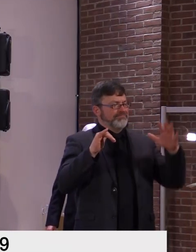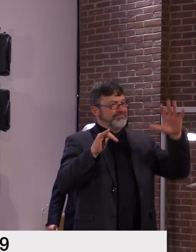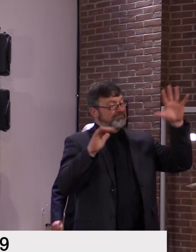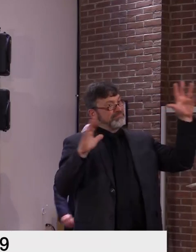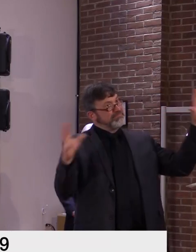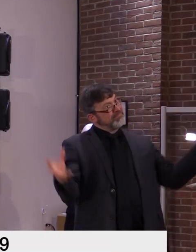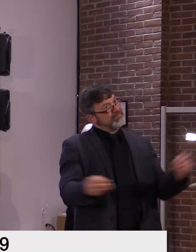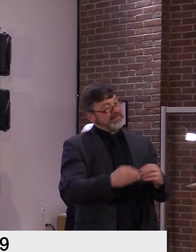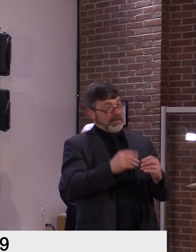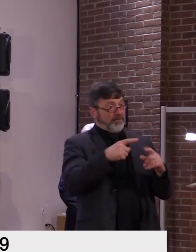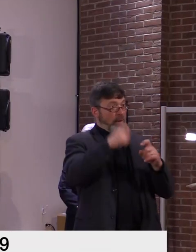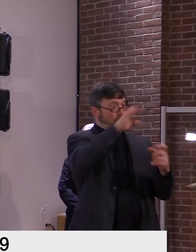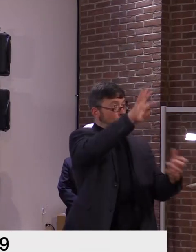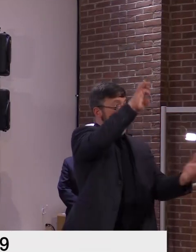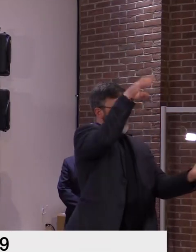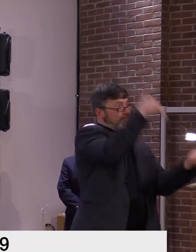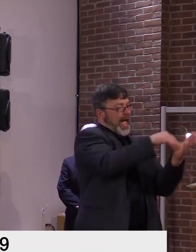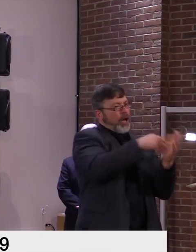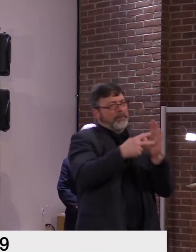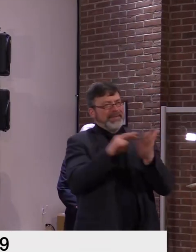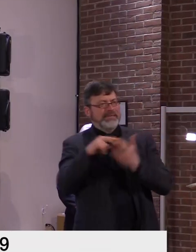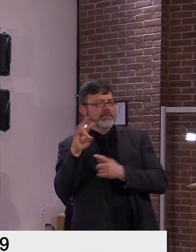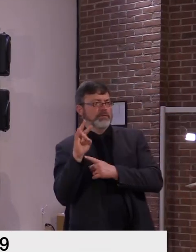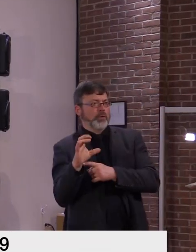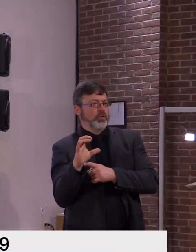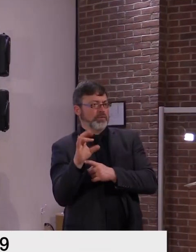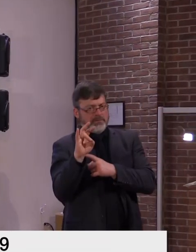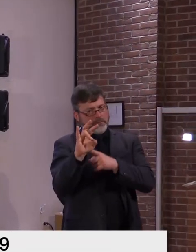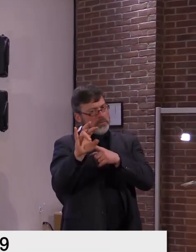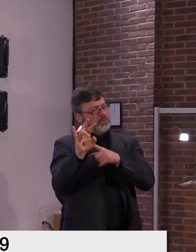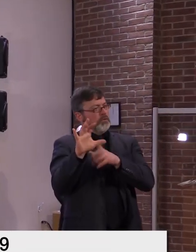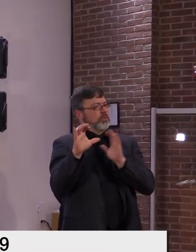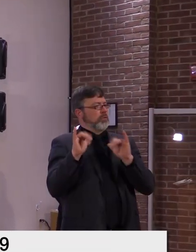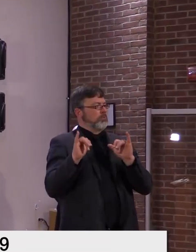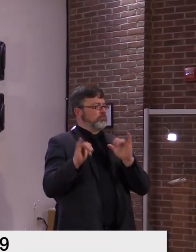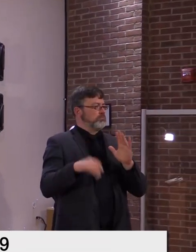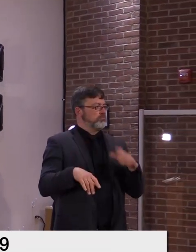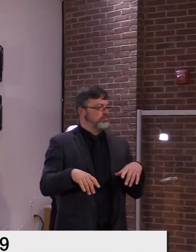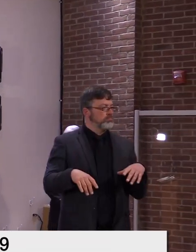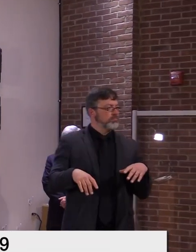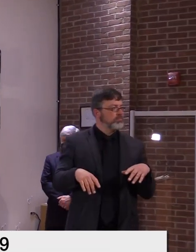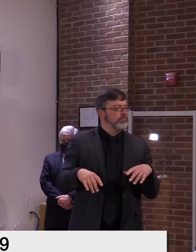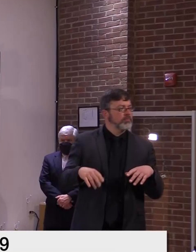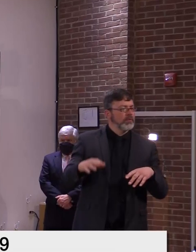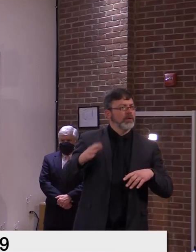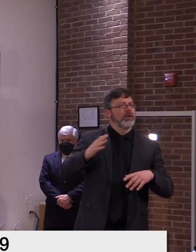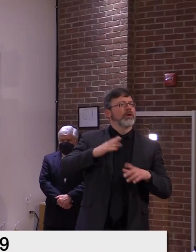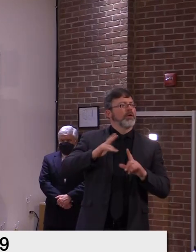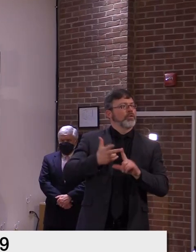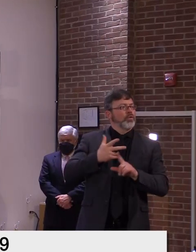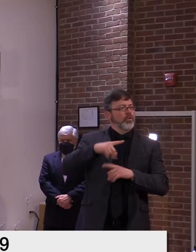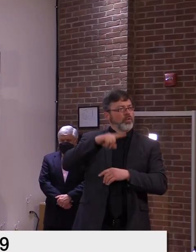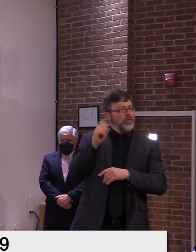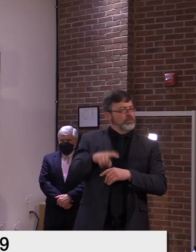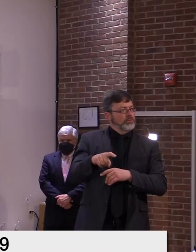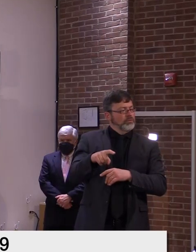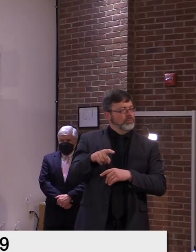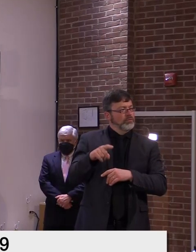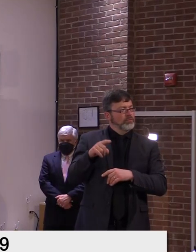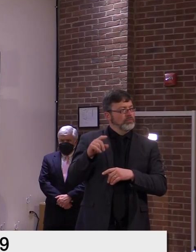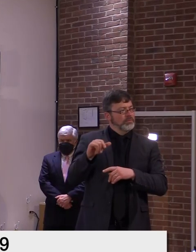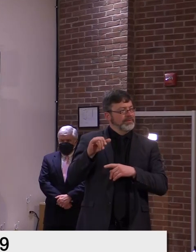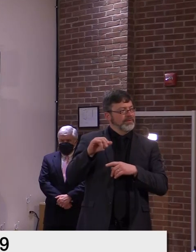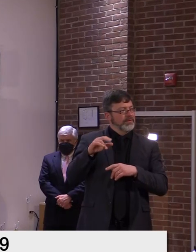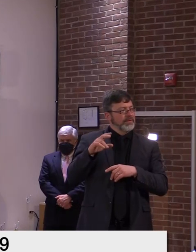And just really quick follow-up, what is it saying about the supply versus the demand of vaccine right now in terms of